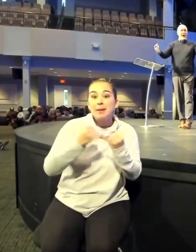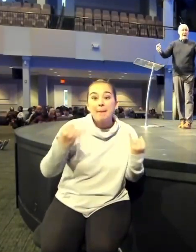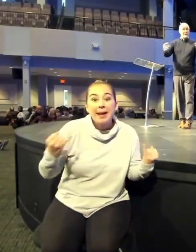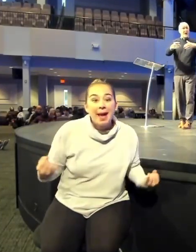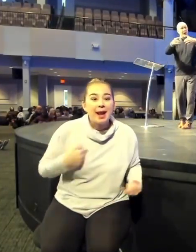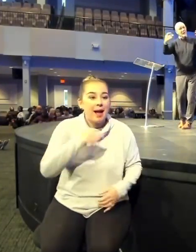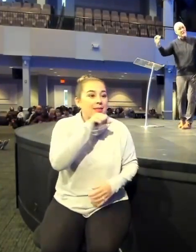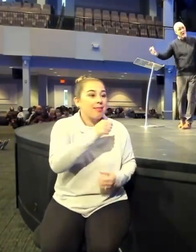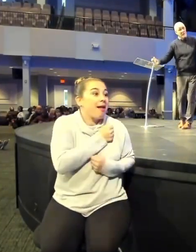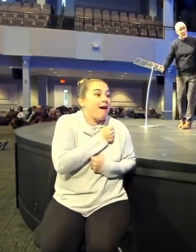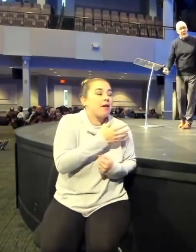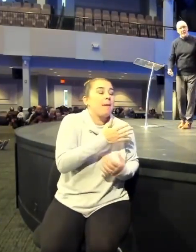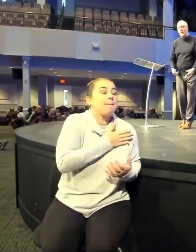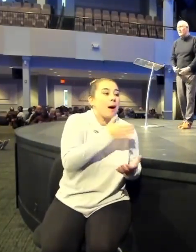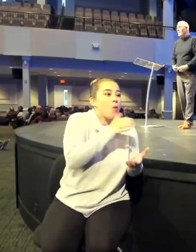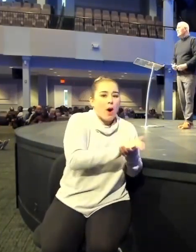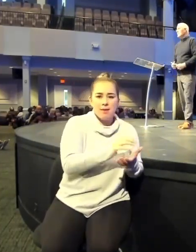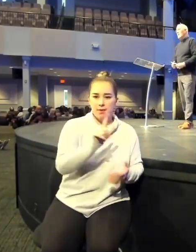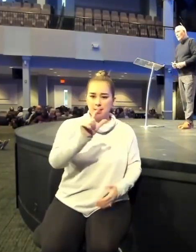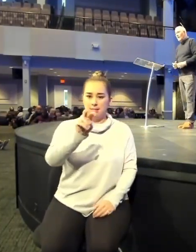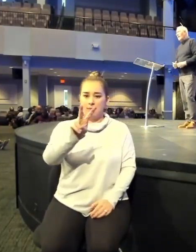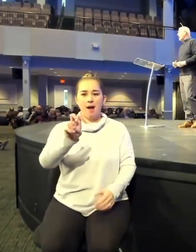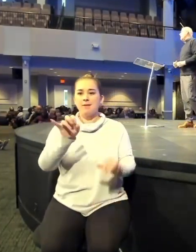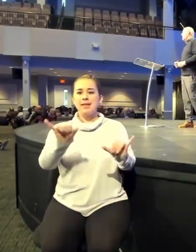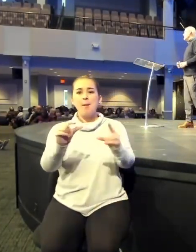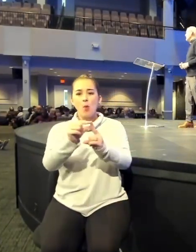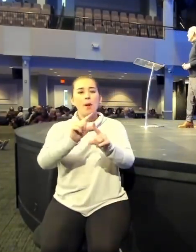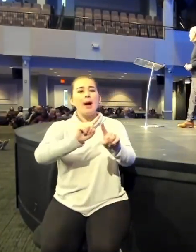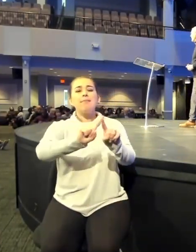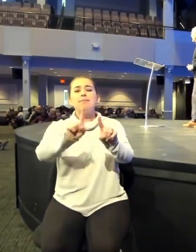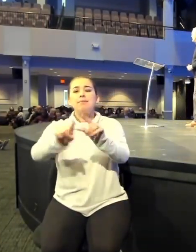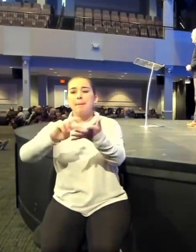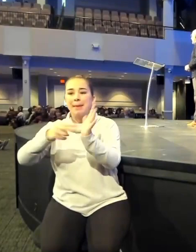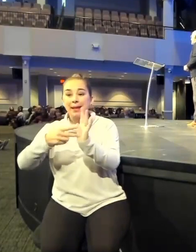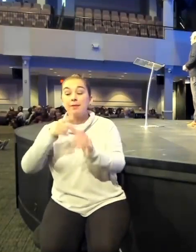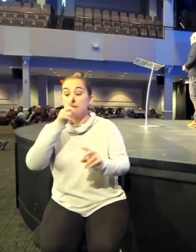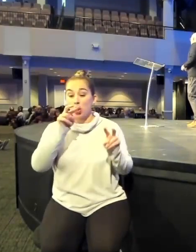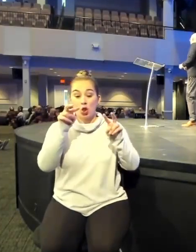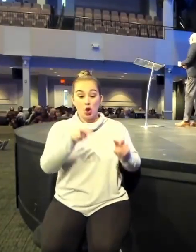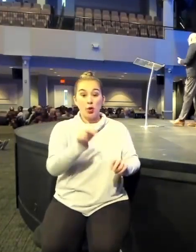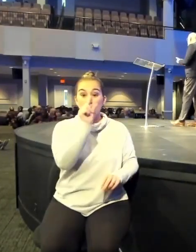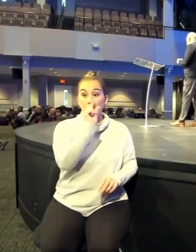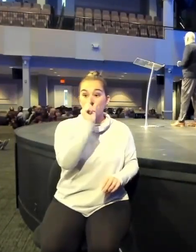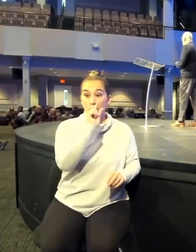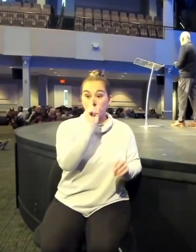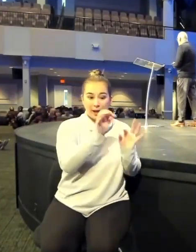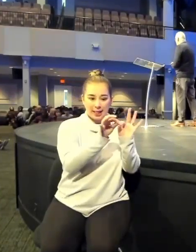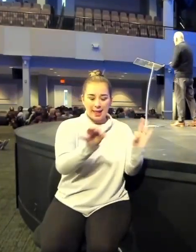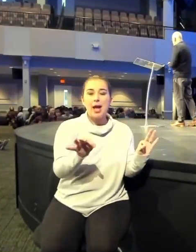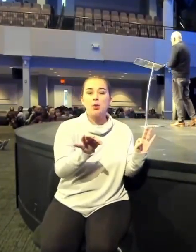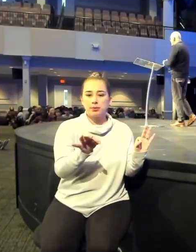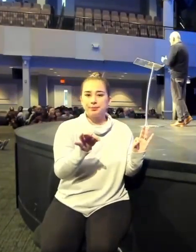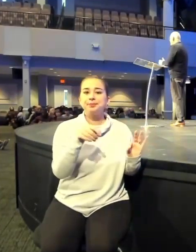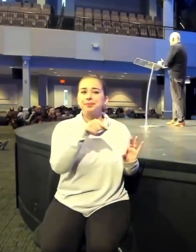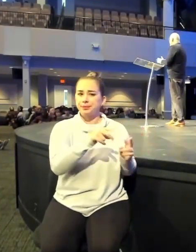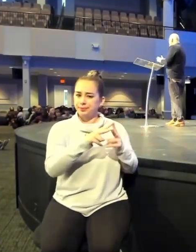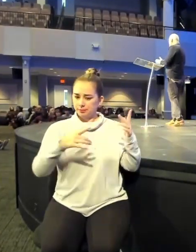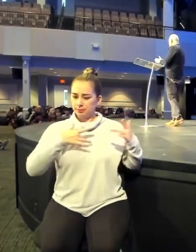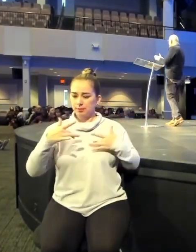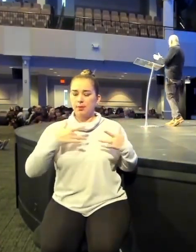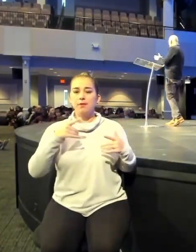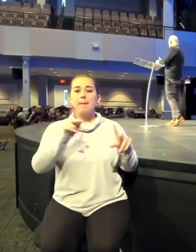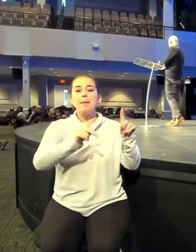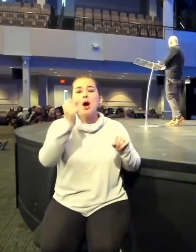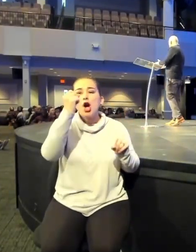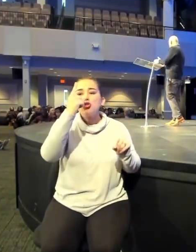my wife, and all the same word. But when you go into the Greek language, you begin to realize they were quite concerned about helping people to